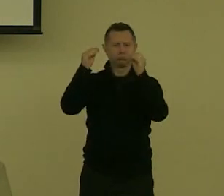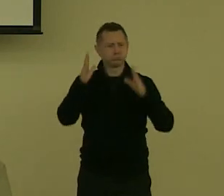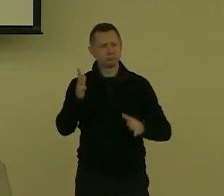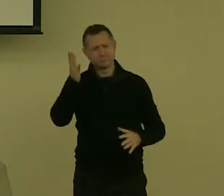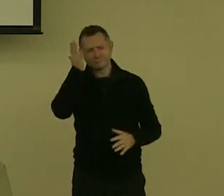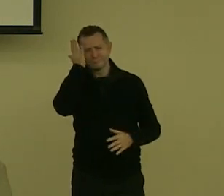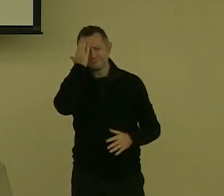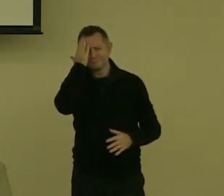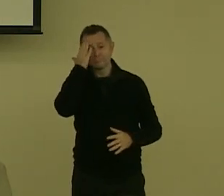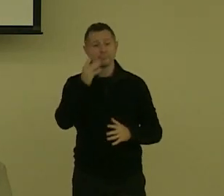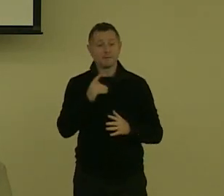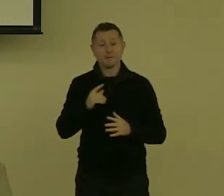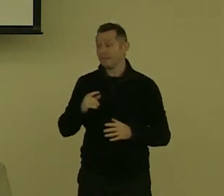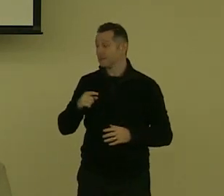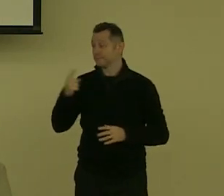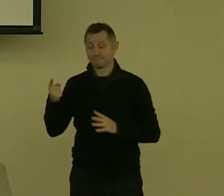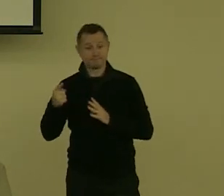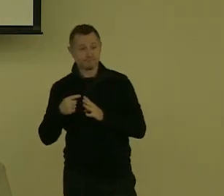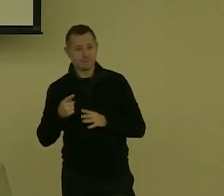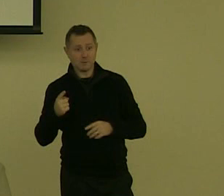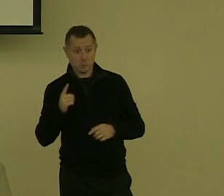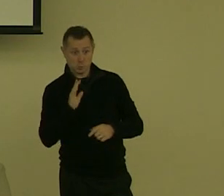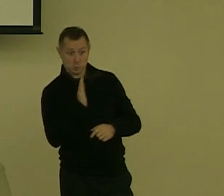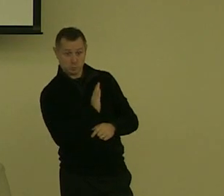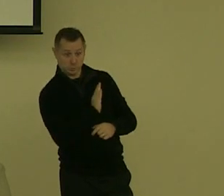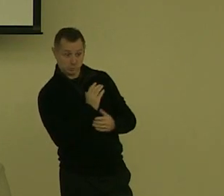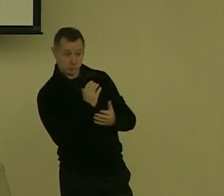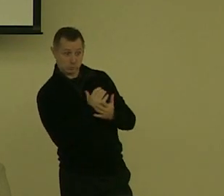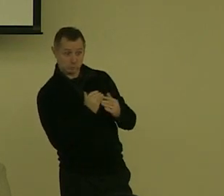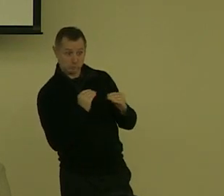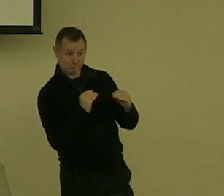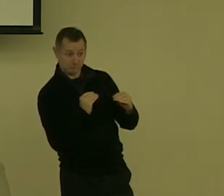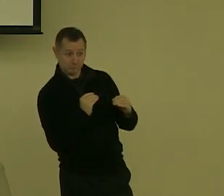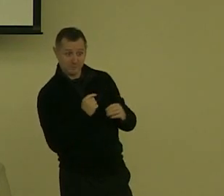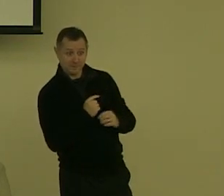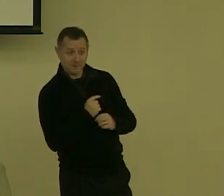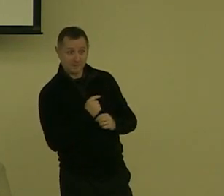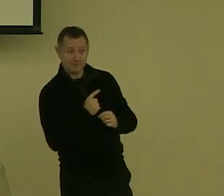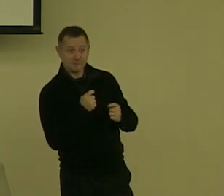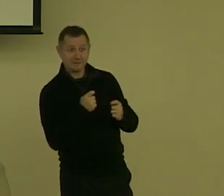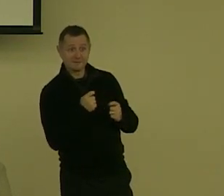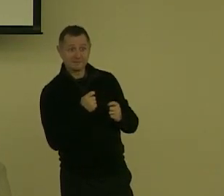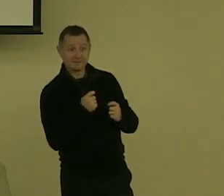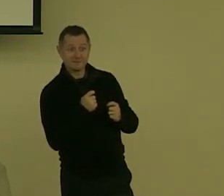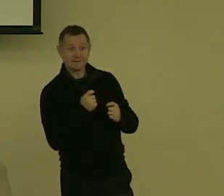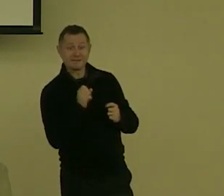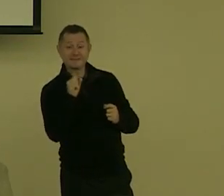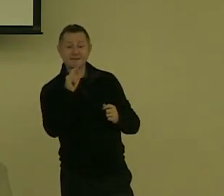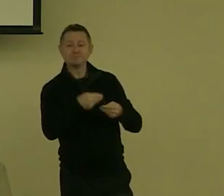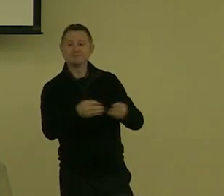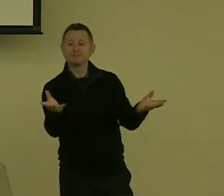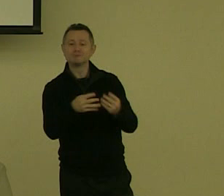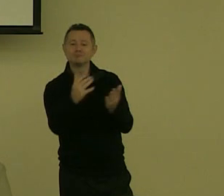books. It could be something used in a survey course in an undergrad class. This could be given from editors to their upcoming